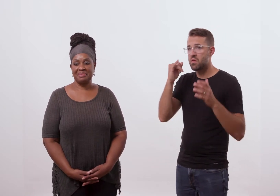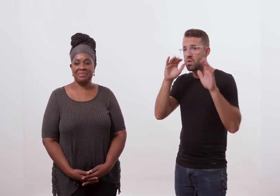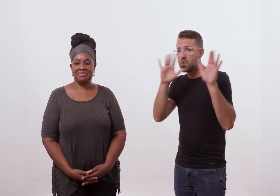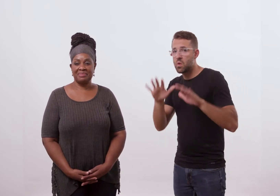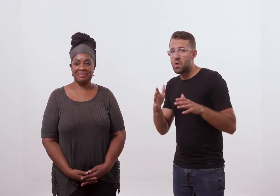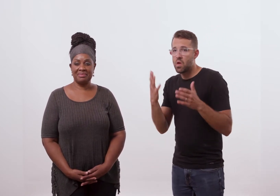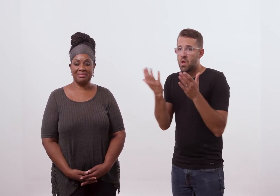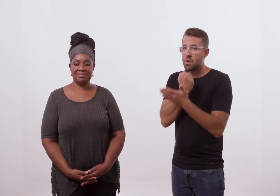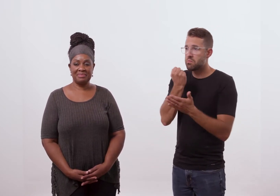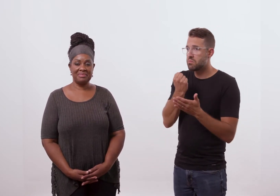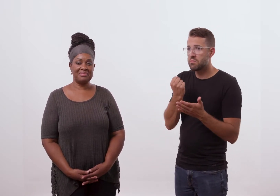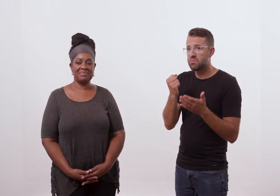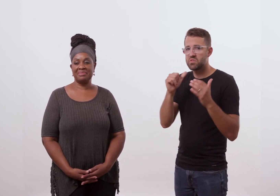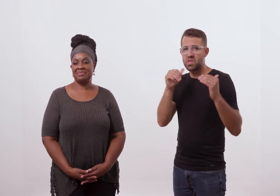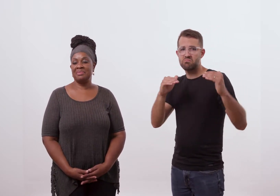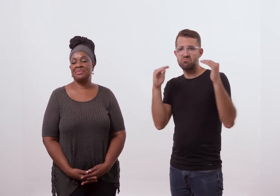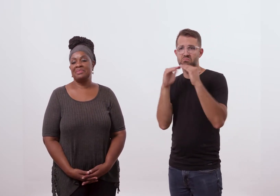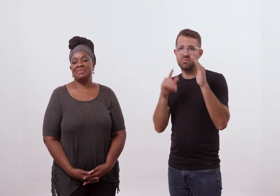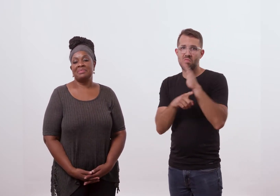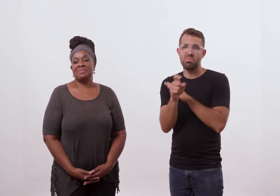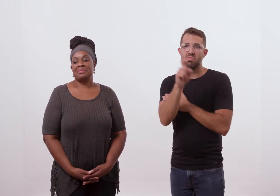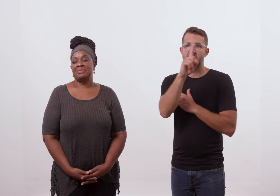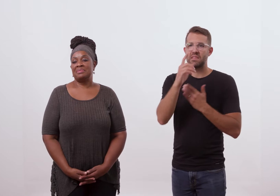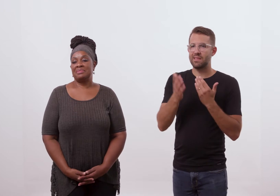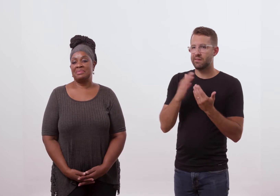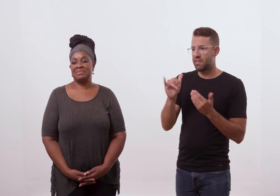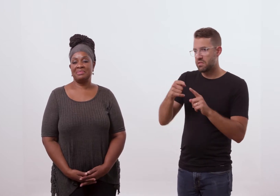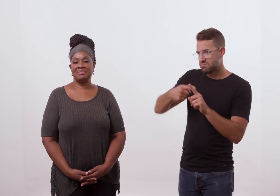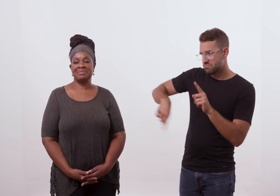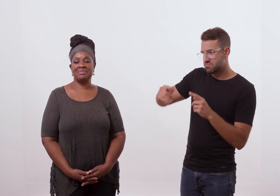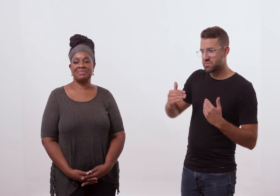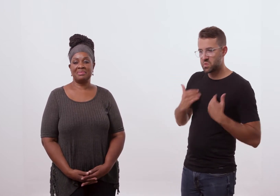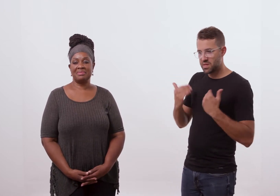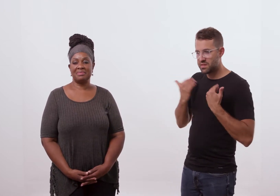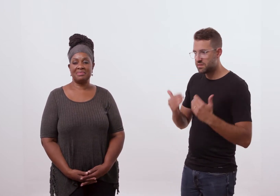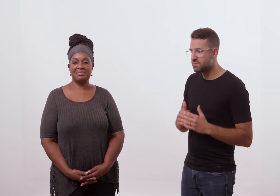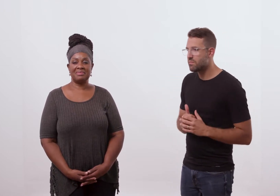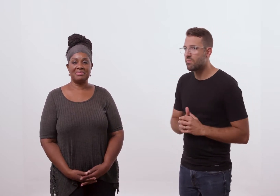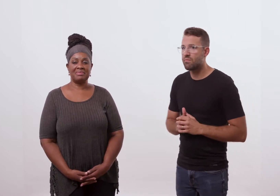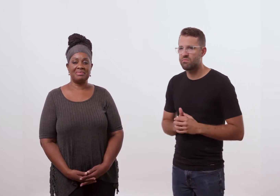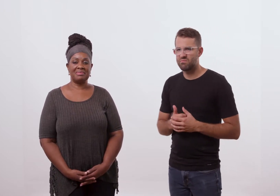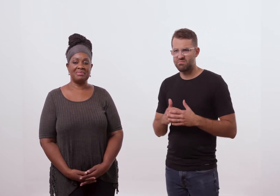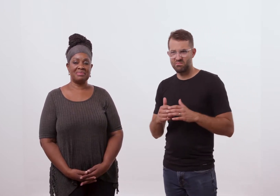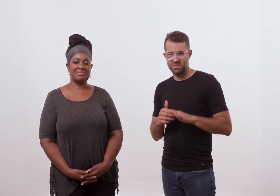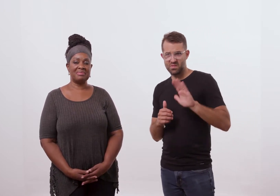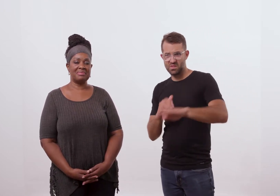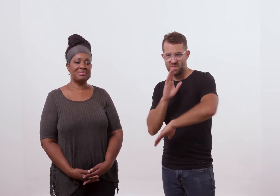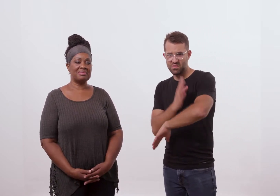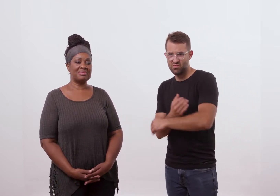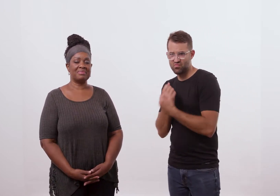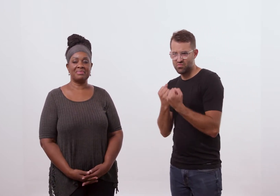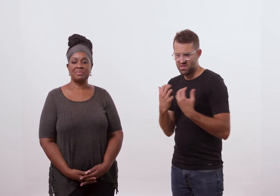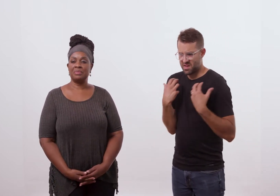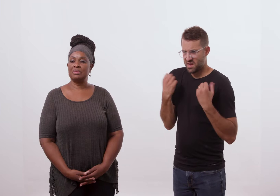daughter's healing powers are the strongest I've ever seen. And why don't you have her restore your sight? Because the sun